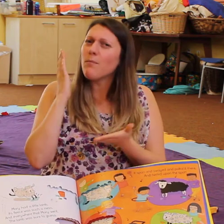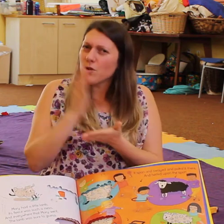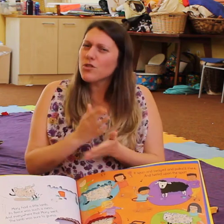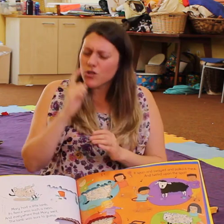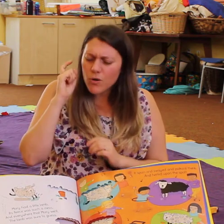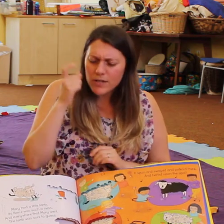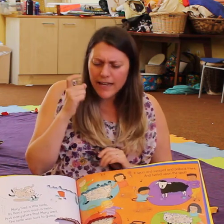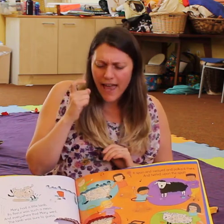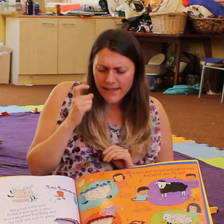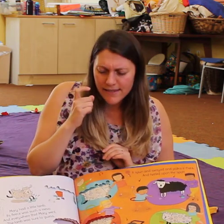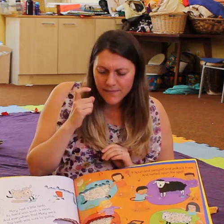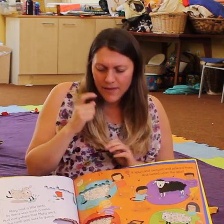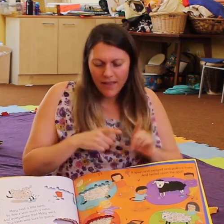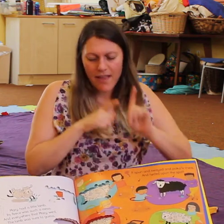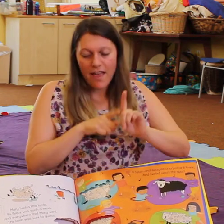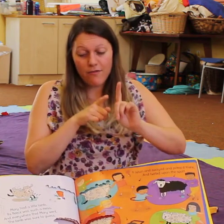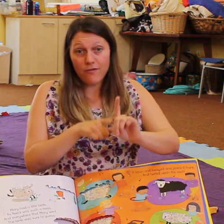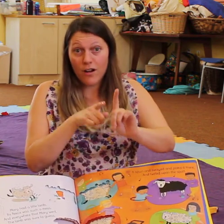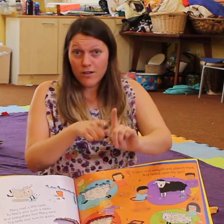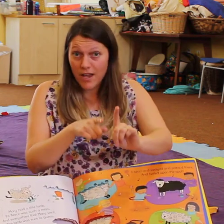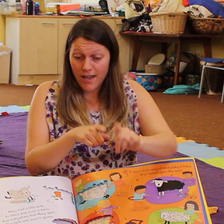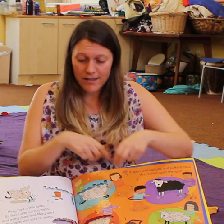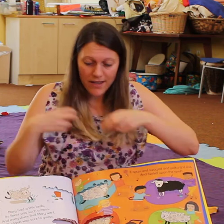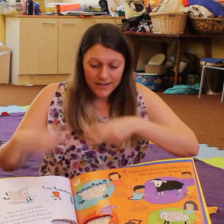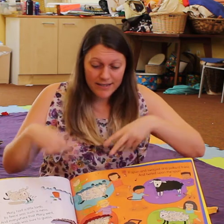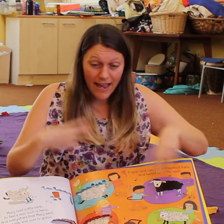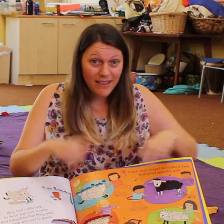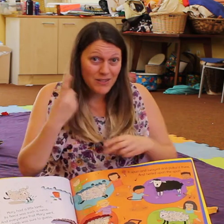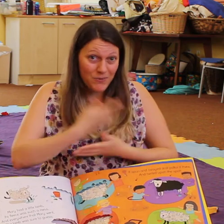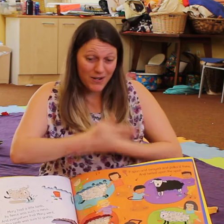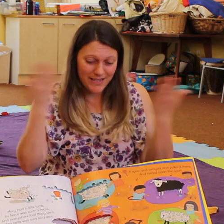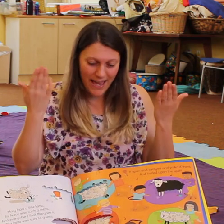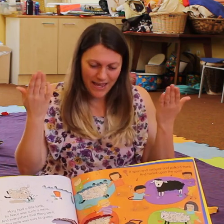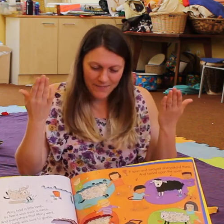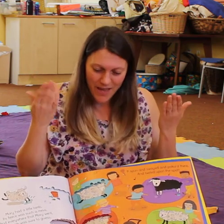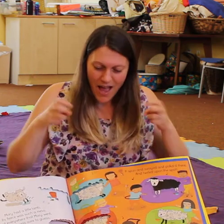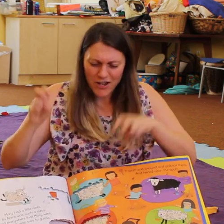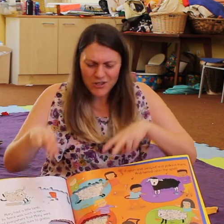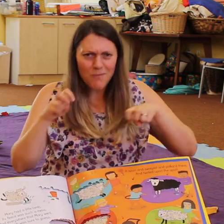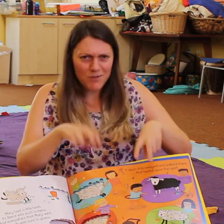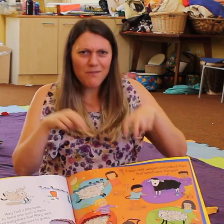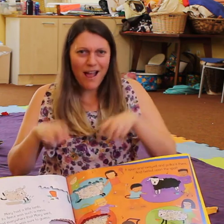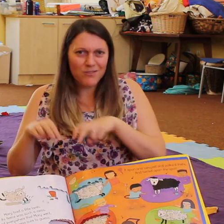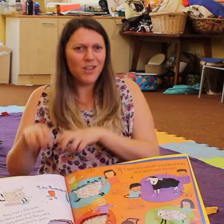was sure to guess. It followed her to dance one day and jumped around a